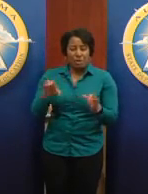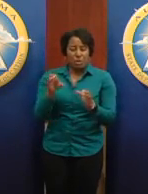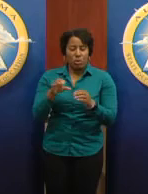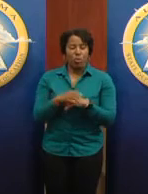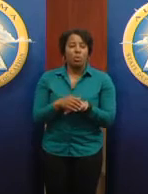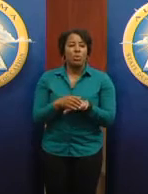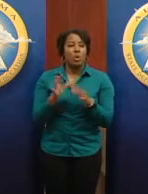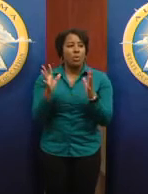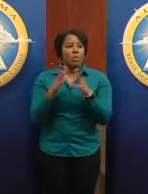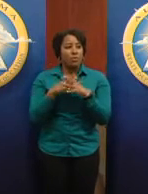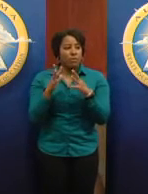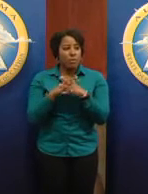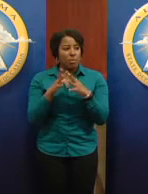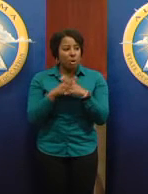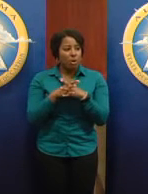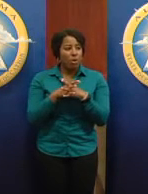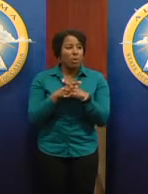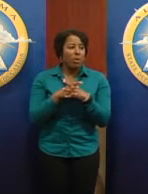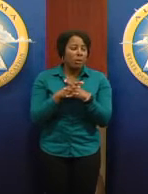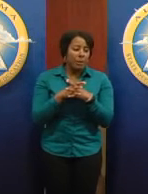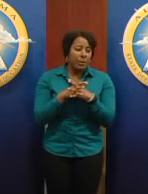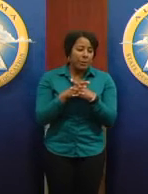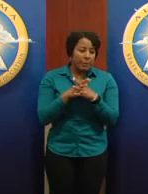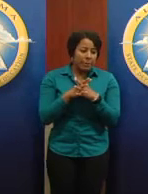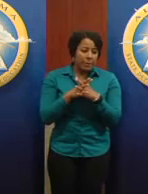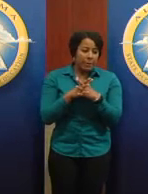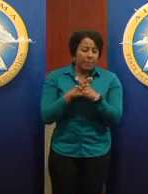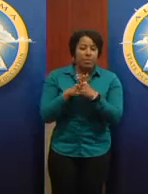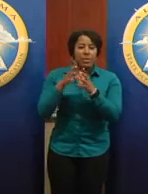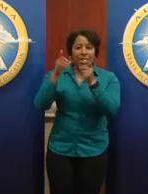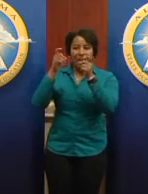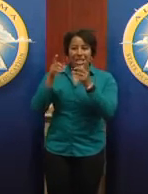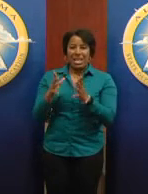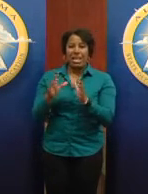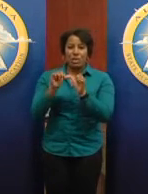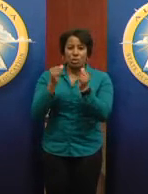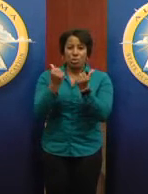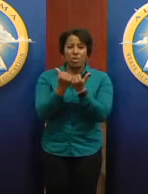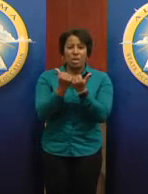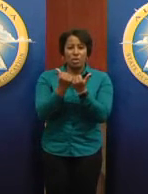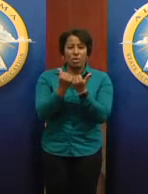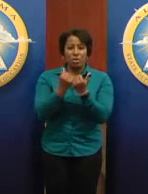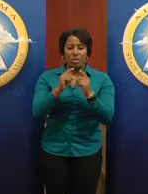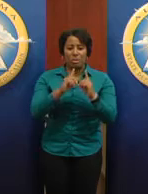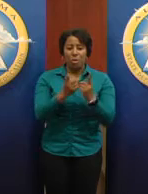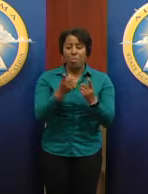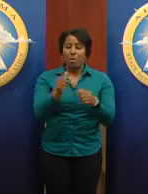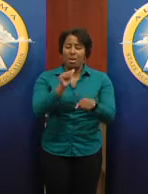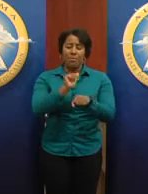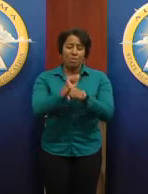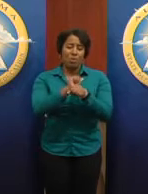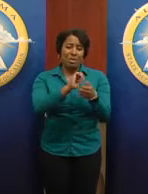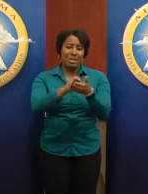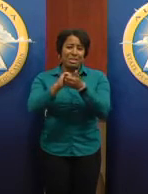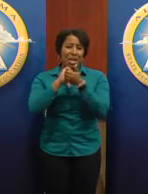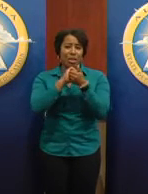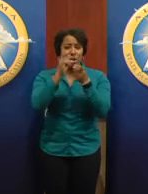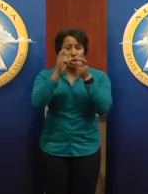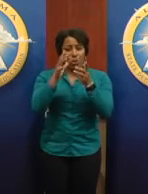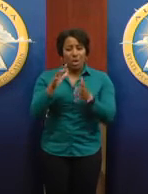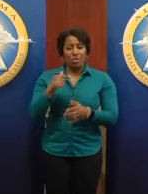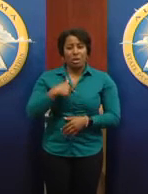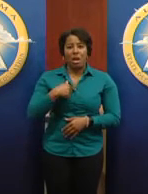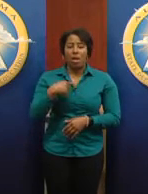some of these exacts, but the Alabama High School Athletic Association has been working very closely with us. The executive director, Steve Savarese, and I